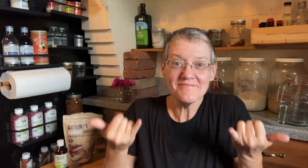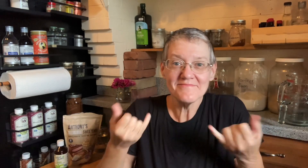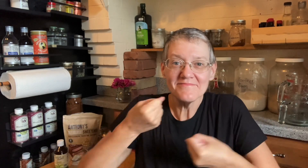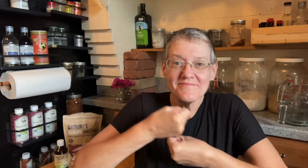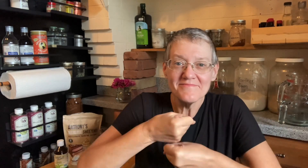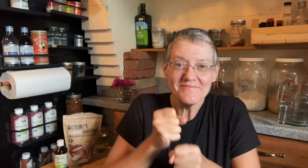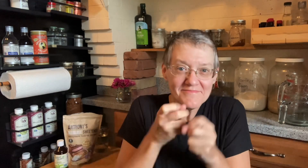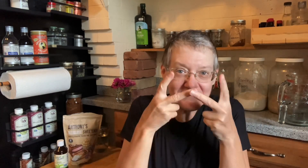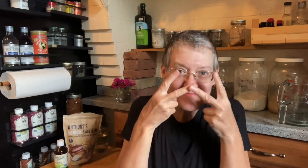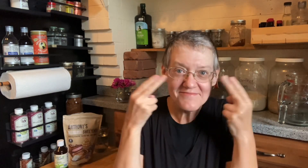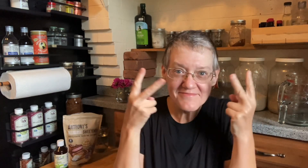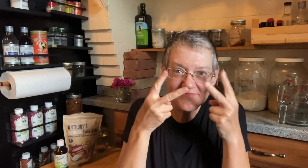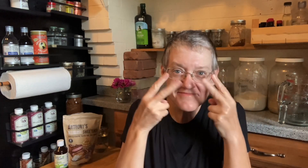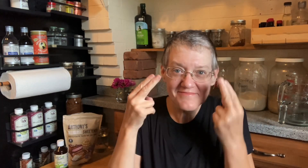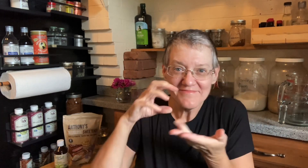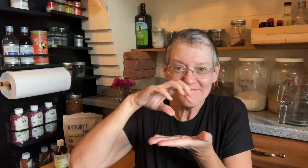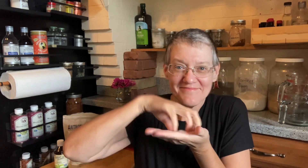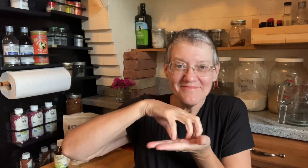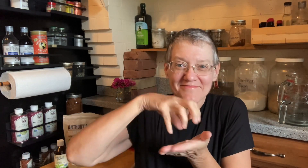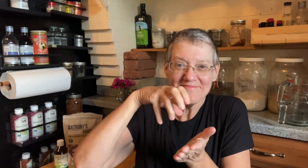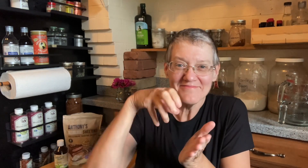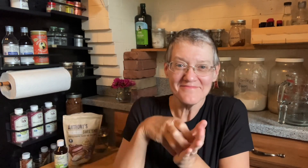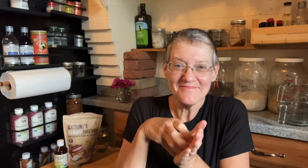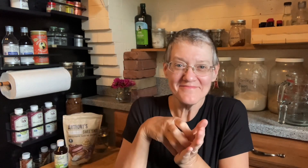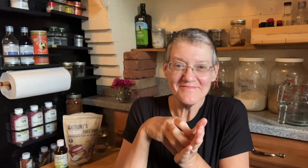Today we're going to make Halloween cookies.